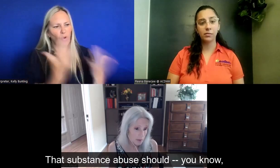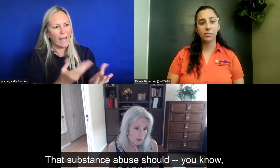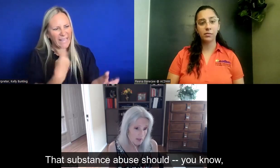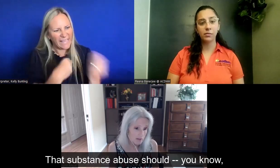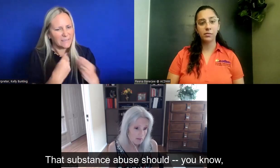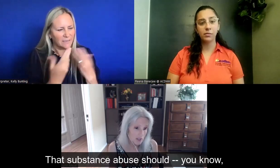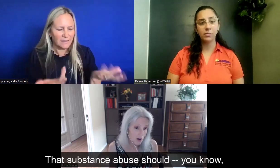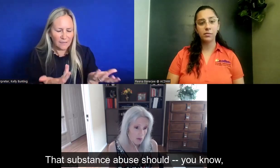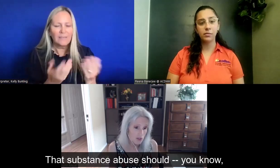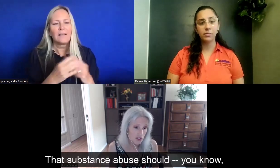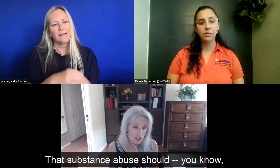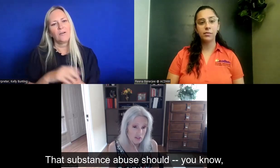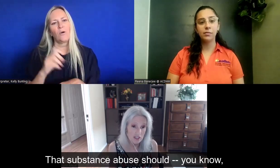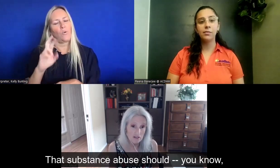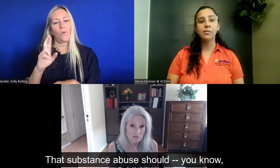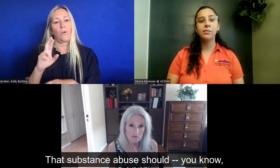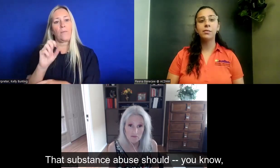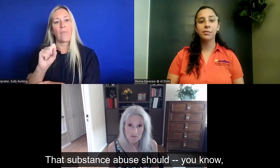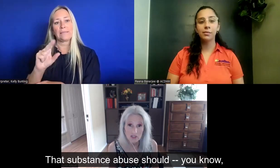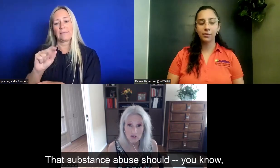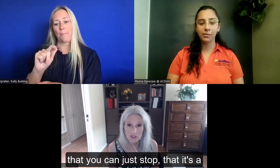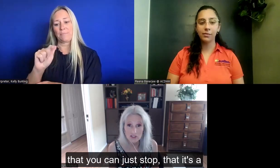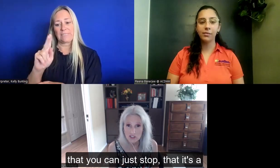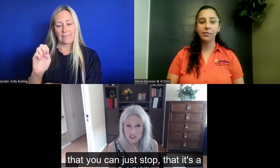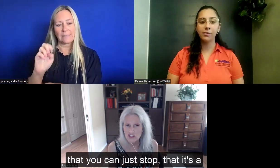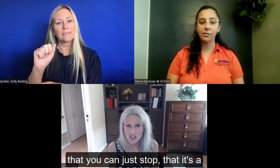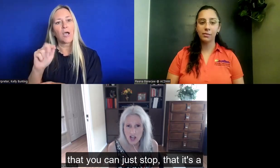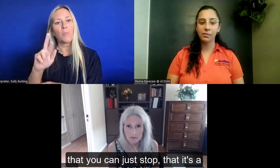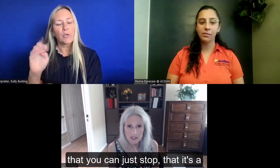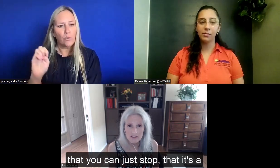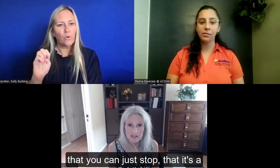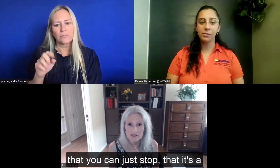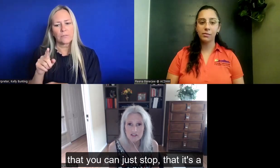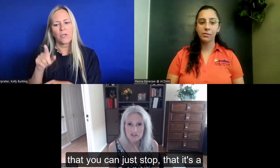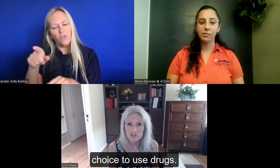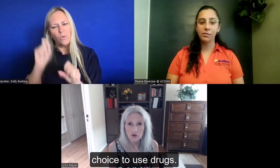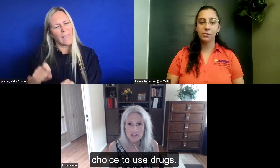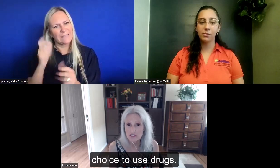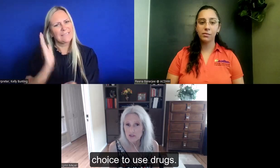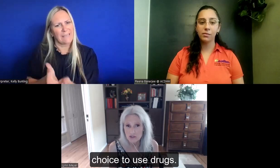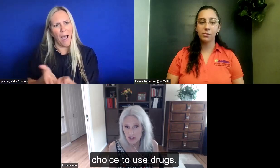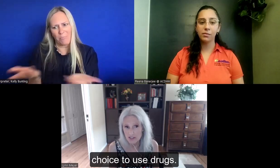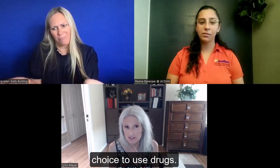substance abuse, should, you could just stop. It's a